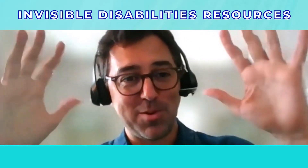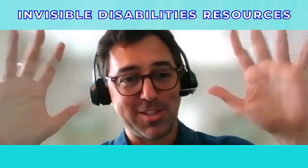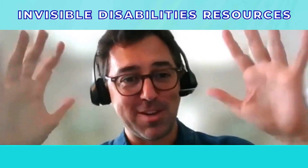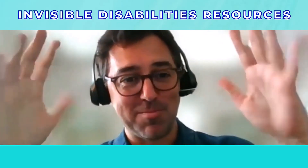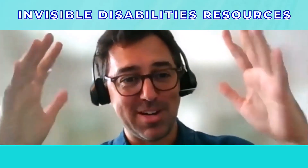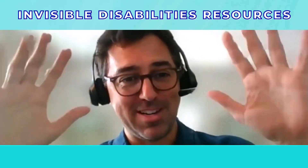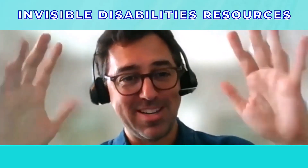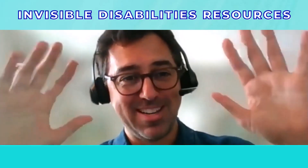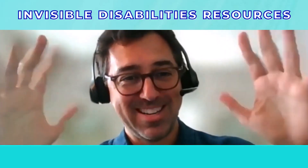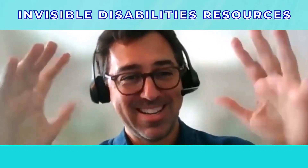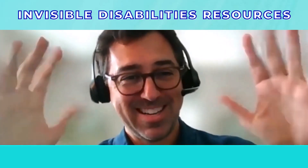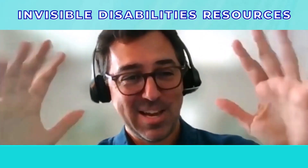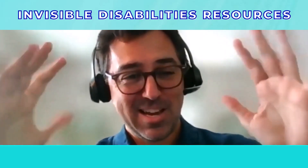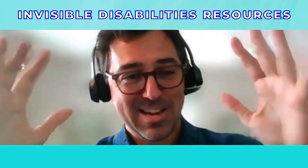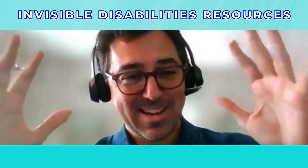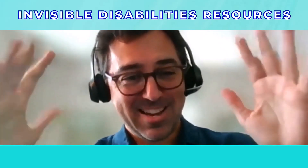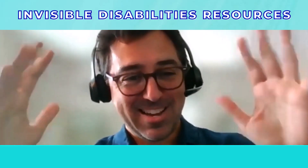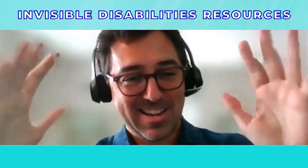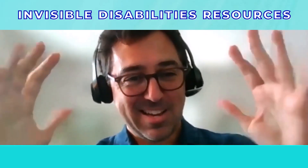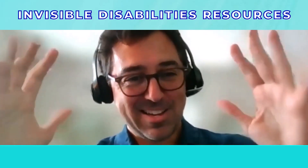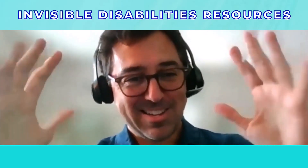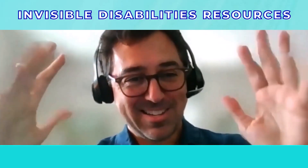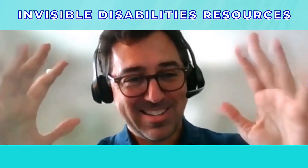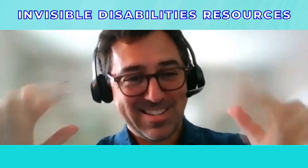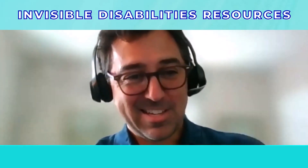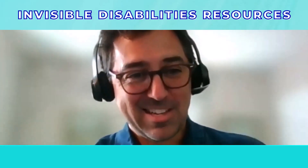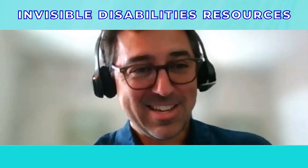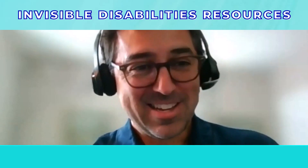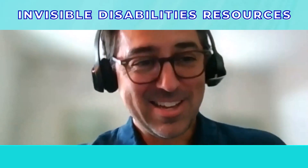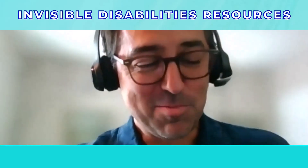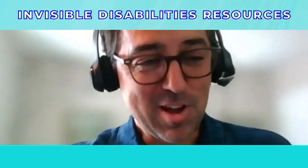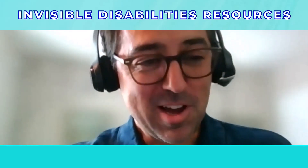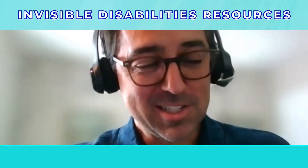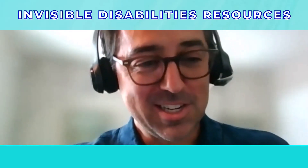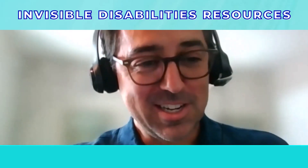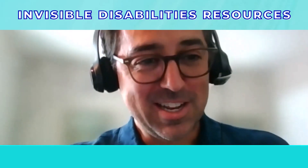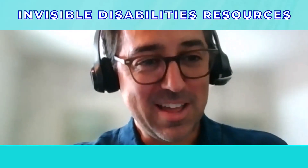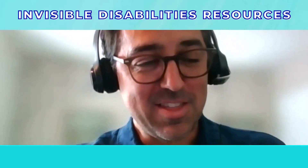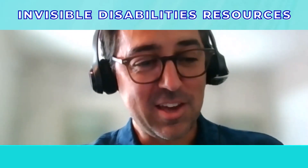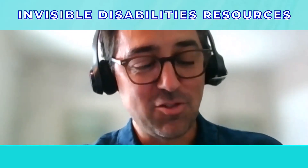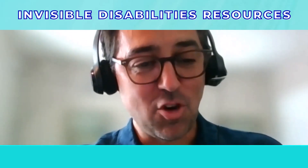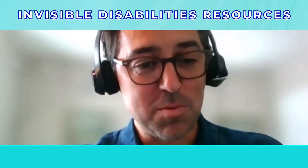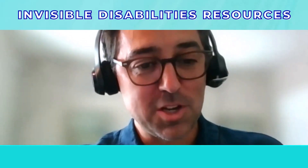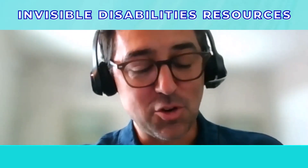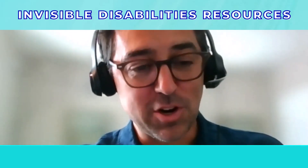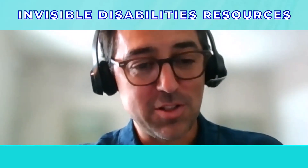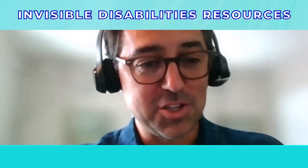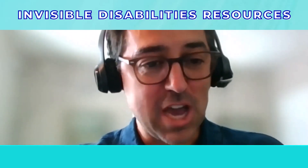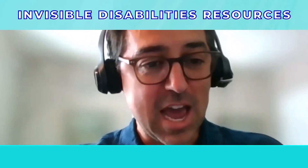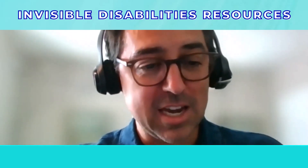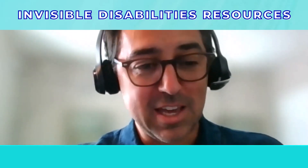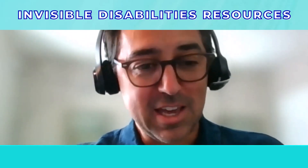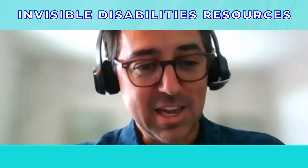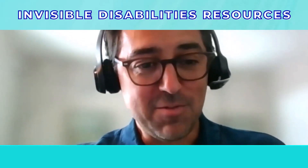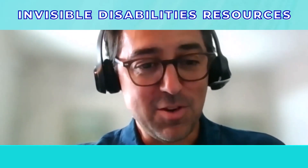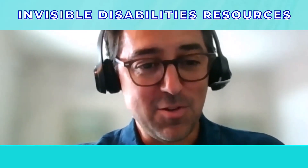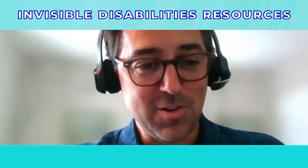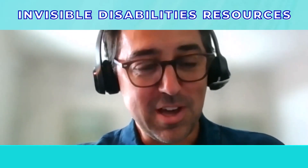better defining the illness, and there's some work to be done in terms of coming up with